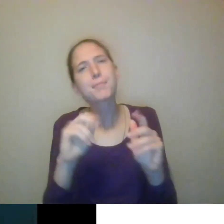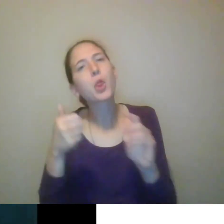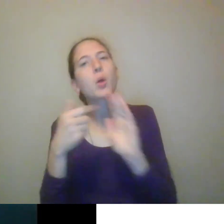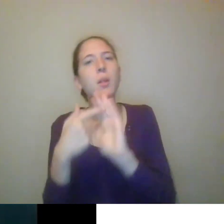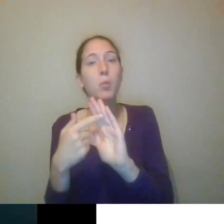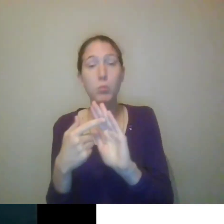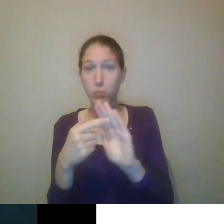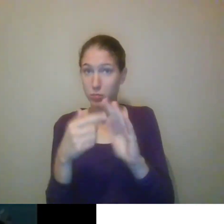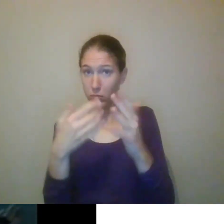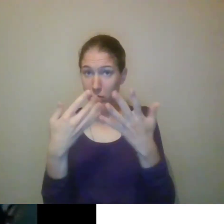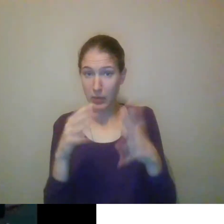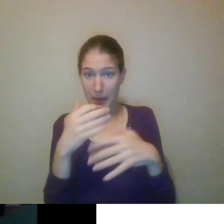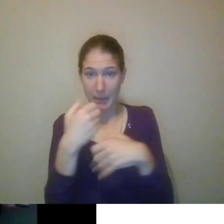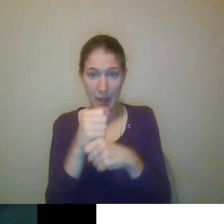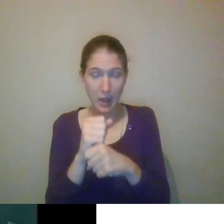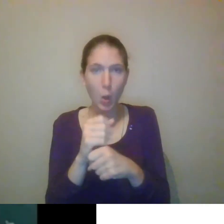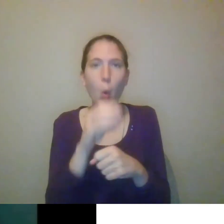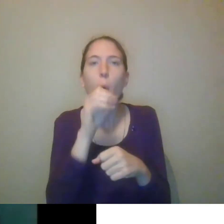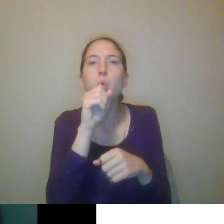juice?